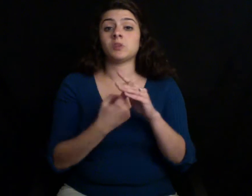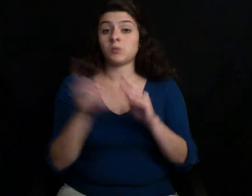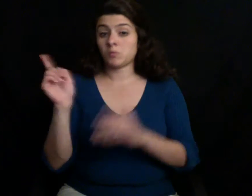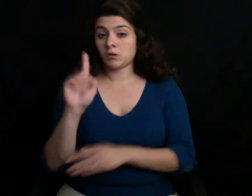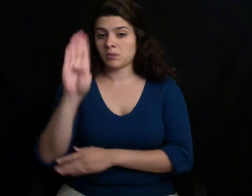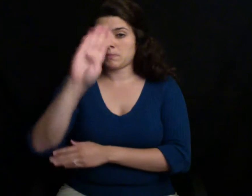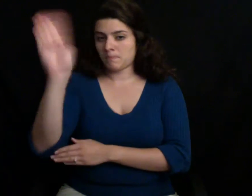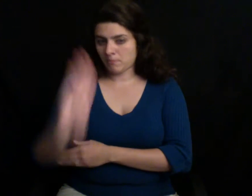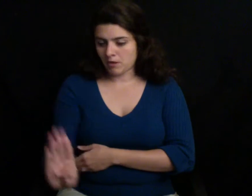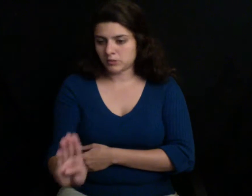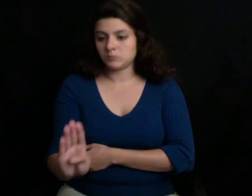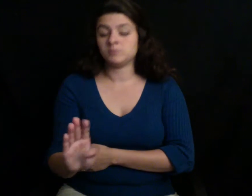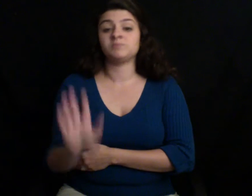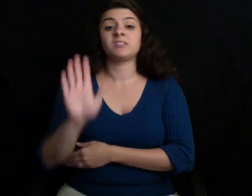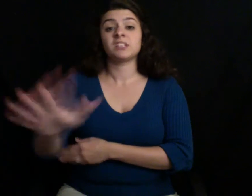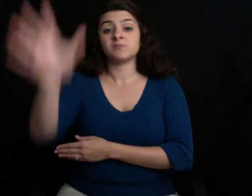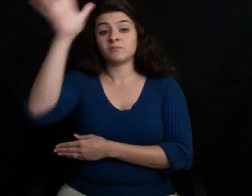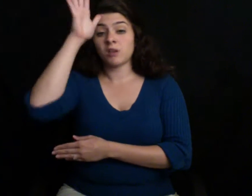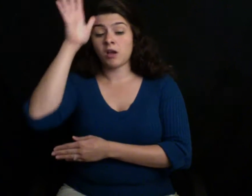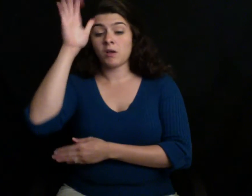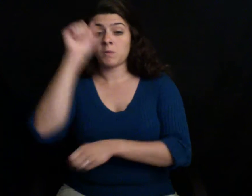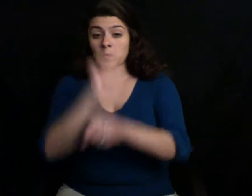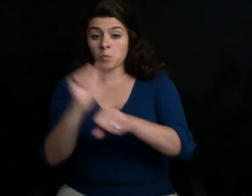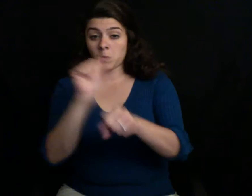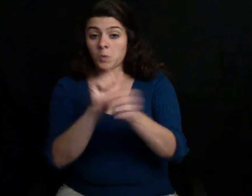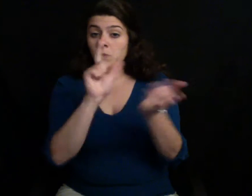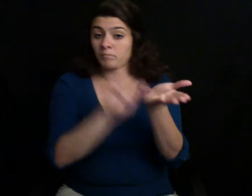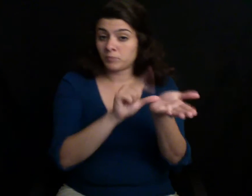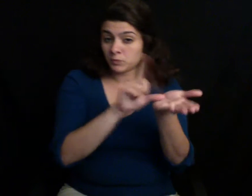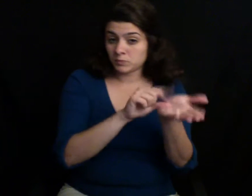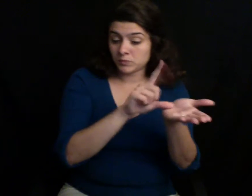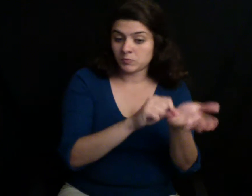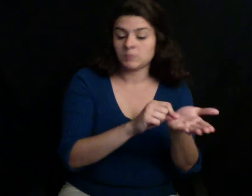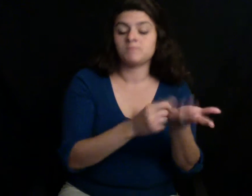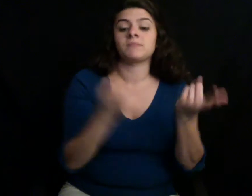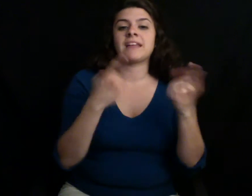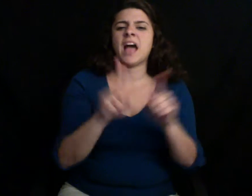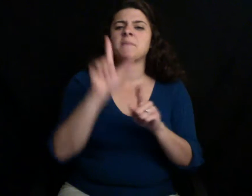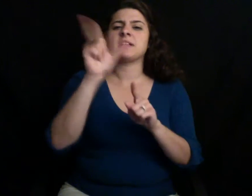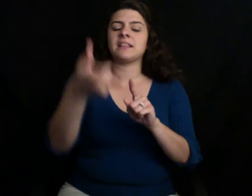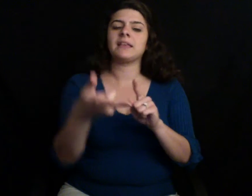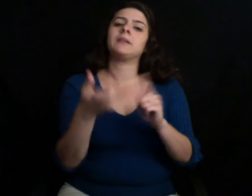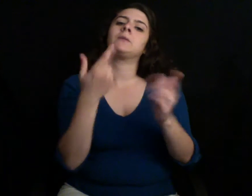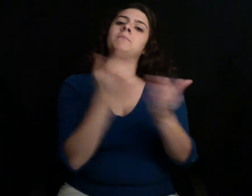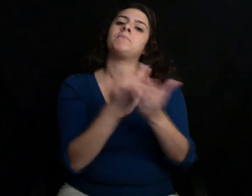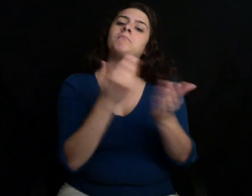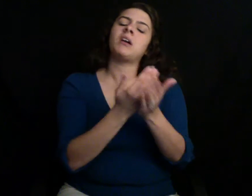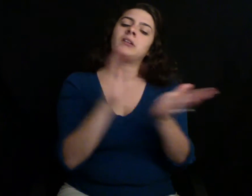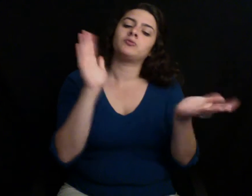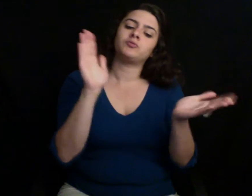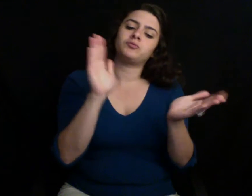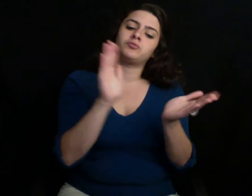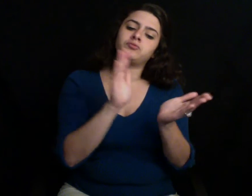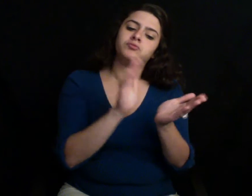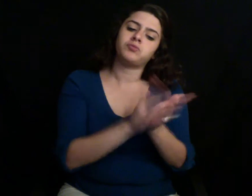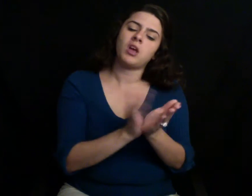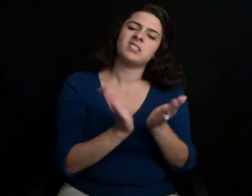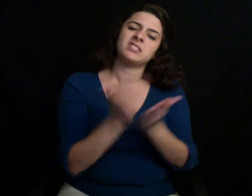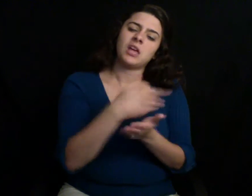Daystorm's father works for the Baltimore Sun, which is a local newspaper. But as he faced pay cuts over time, he became increasingly more abusive to